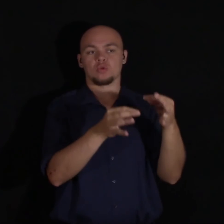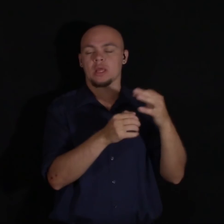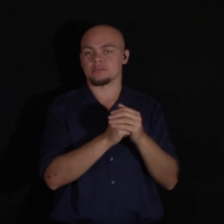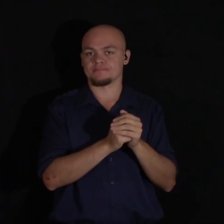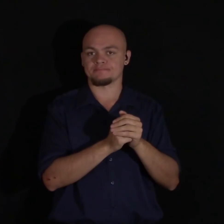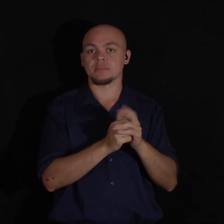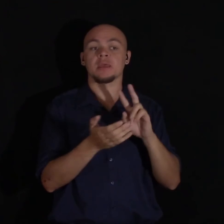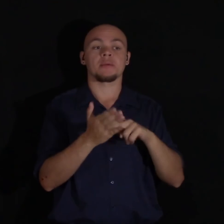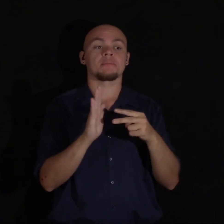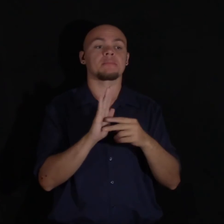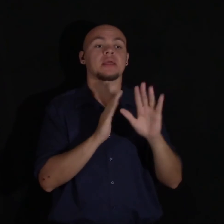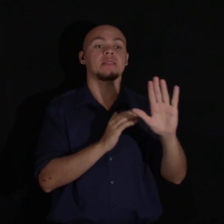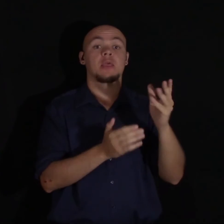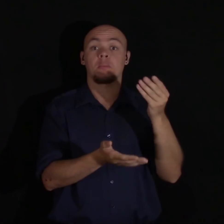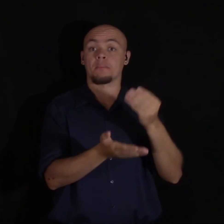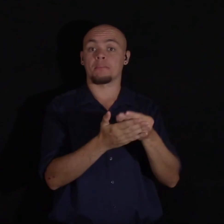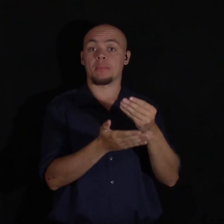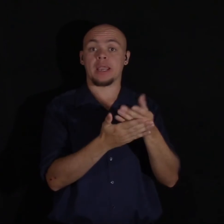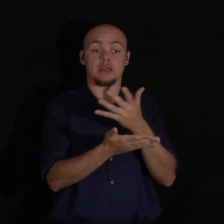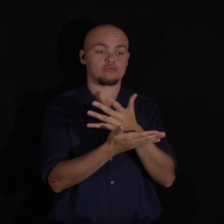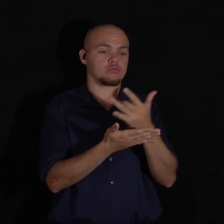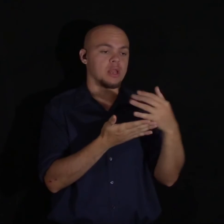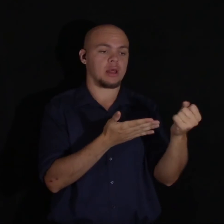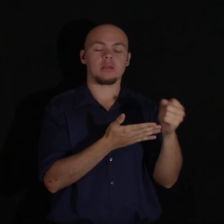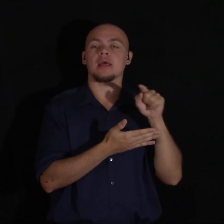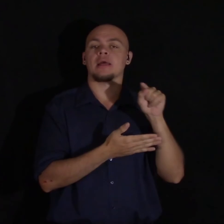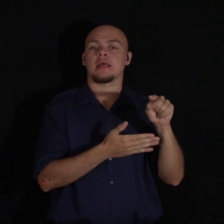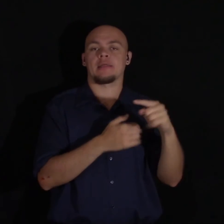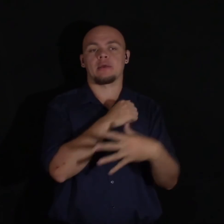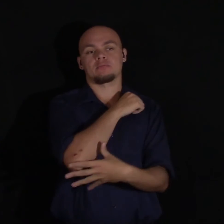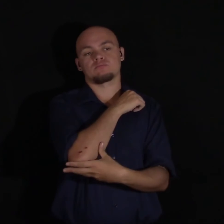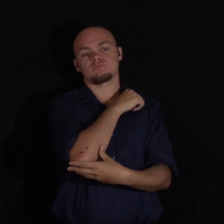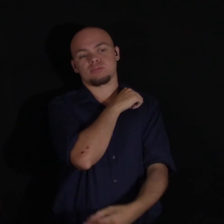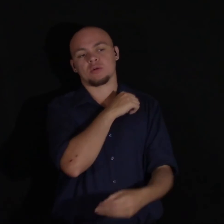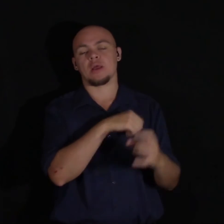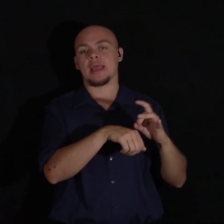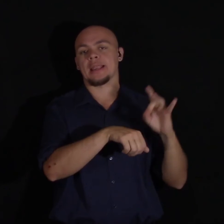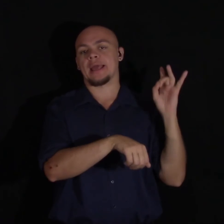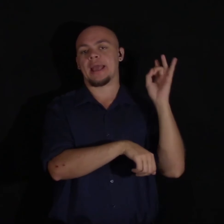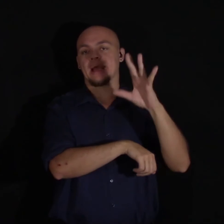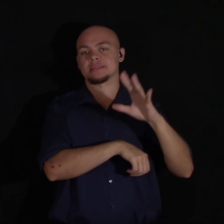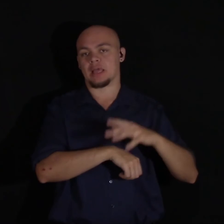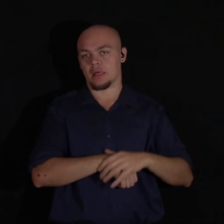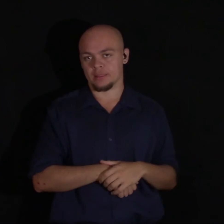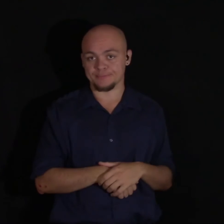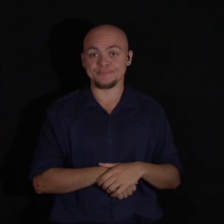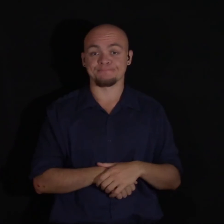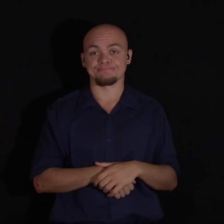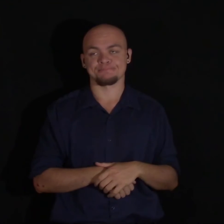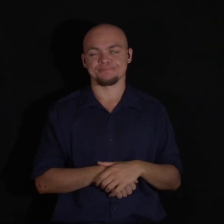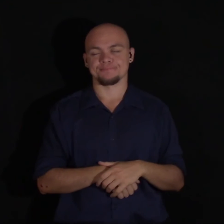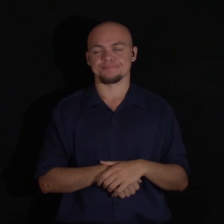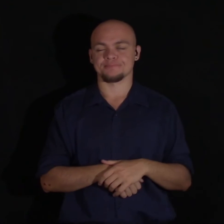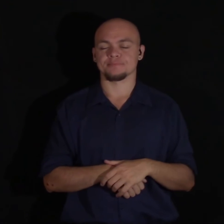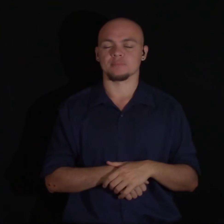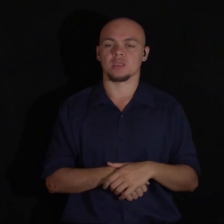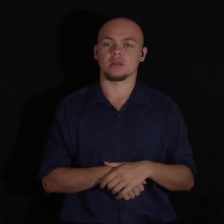their fortune, and condemned them to a perpetual exile from their native country. They found a